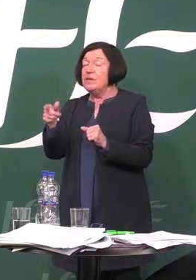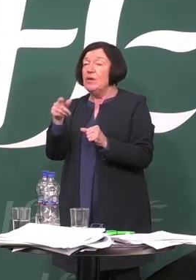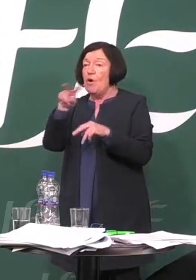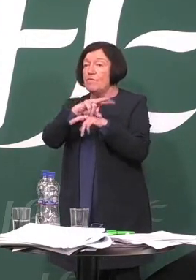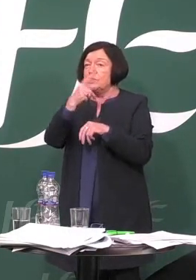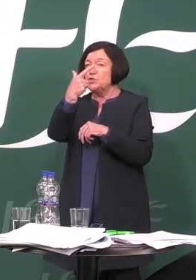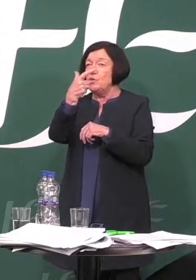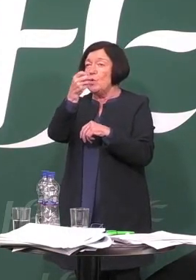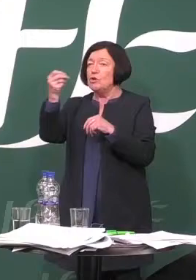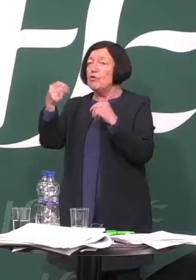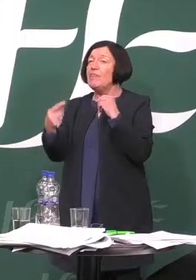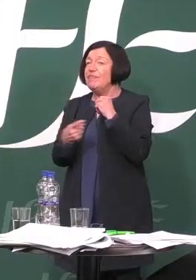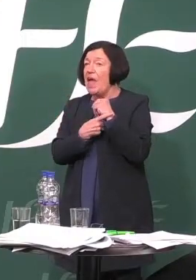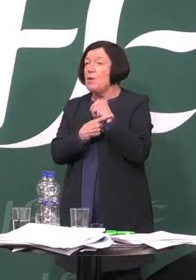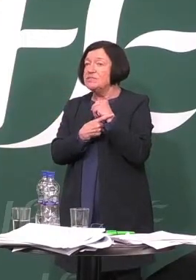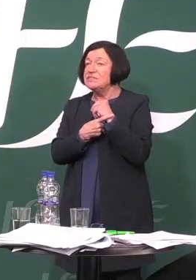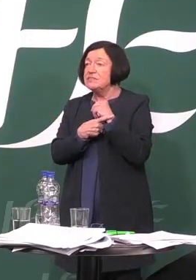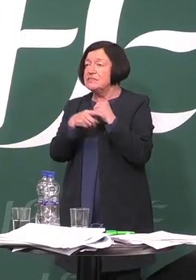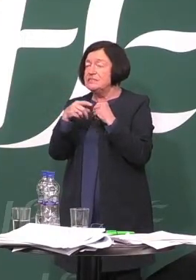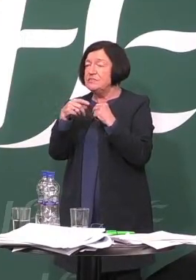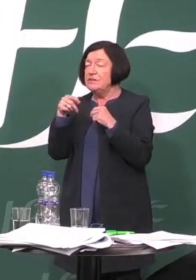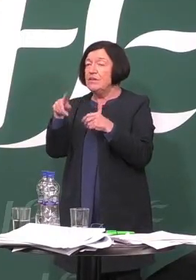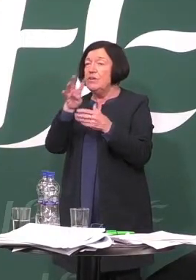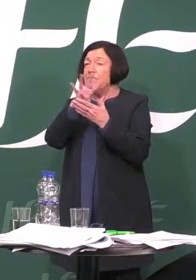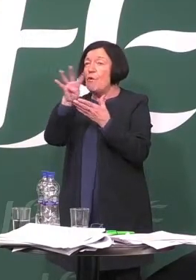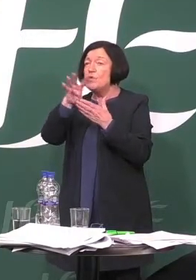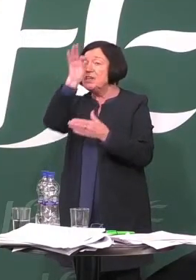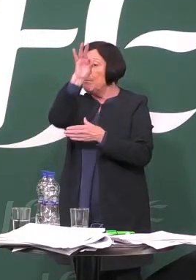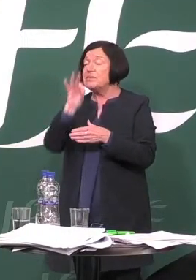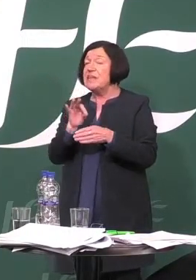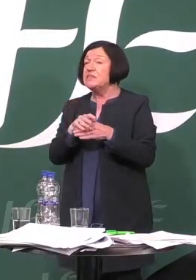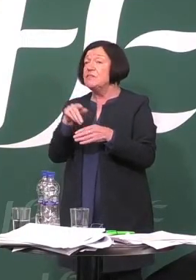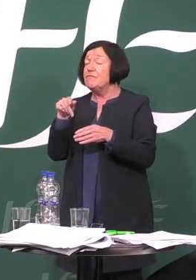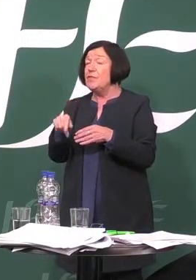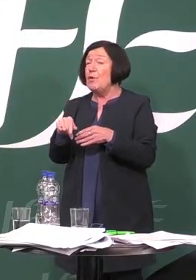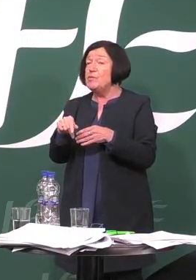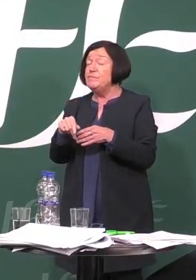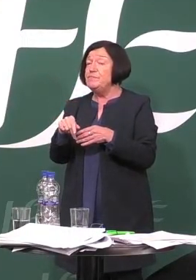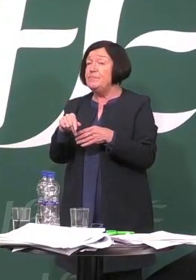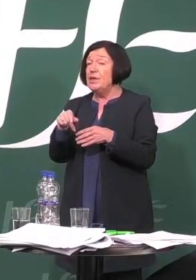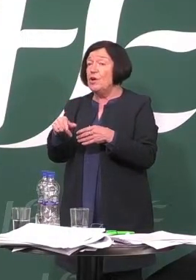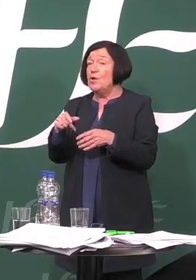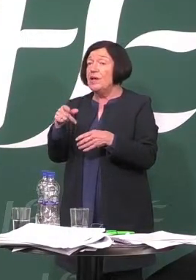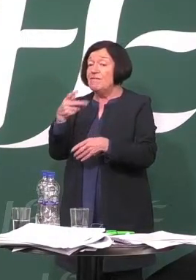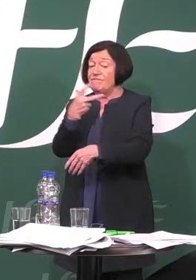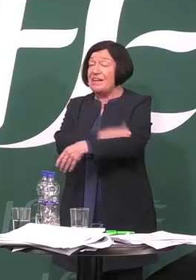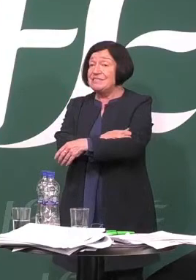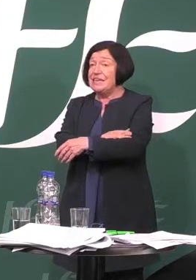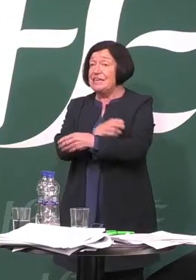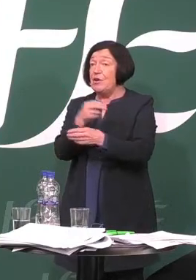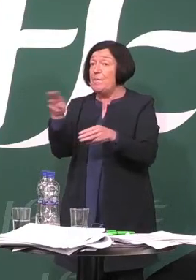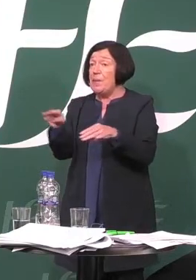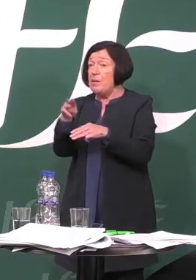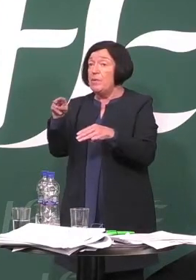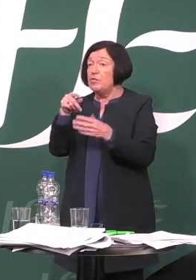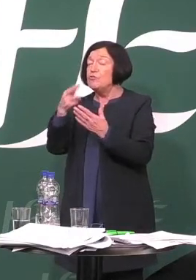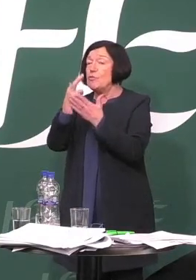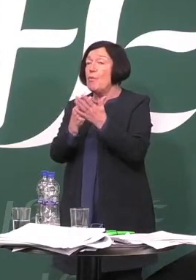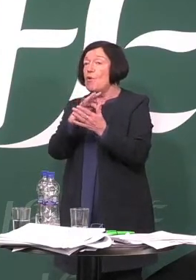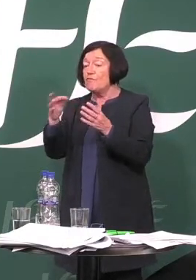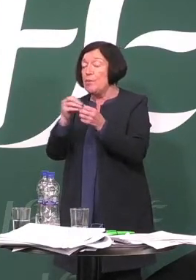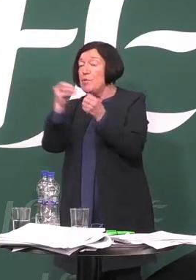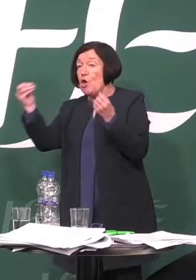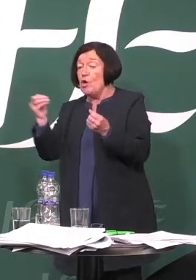over 200,000 Delta cases now. I think 14% of those cases are in vaccinated individuals. They're reporting a